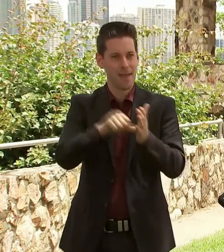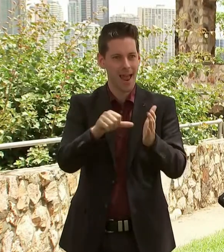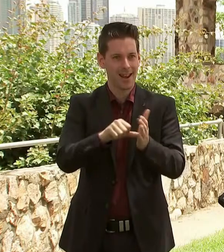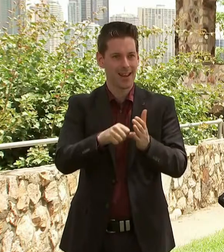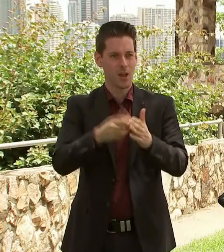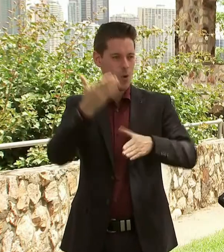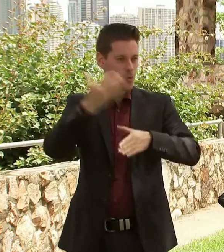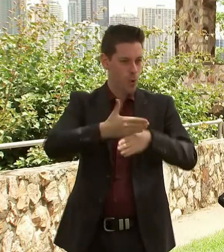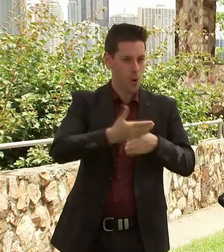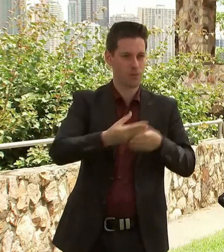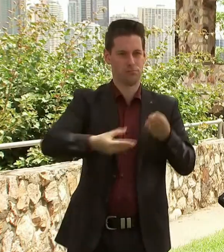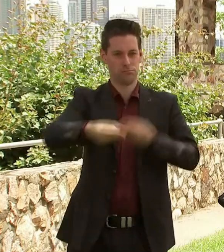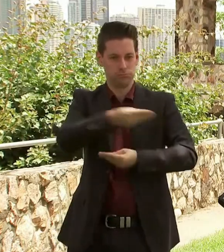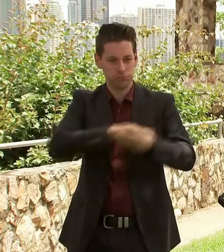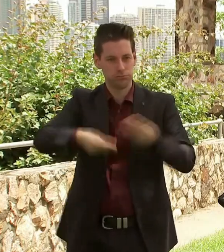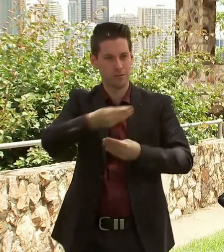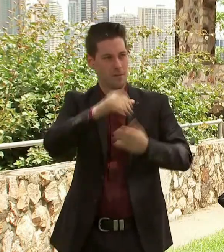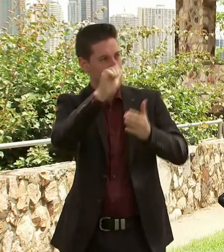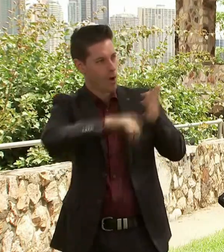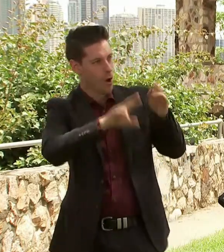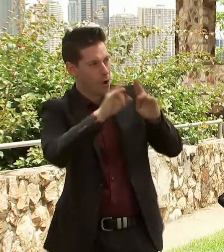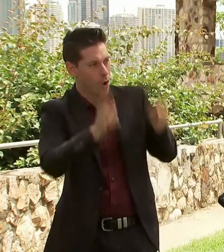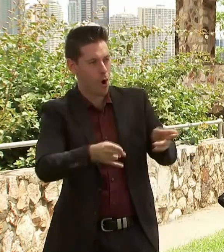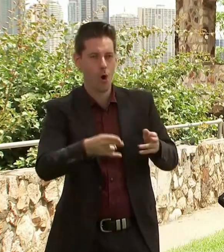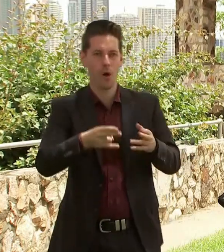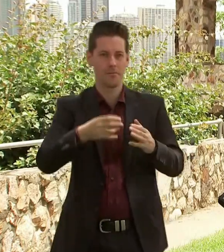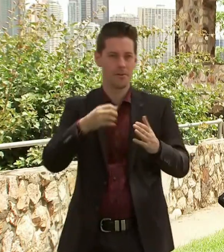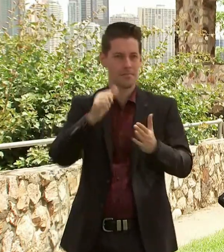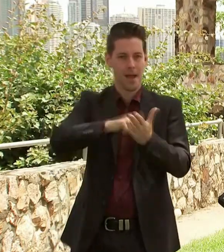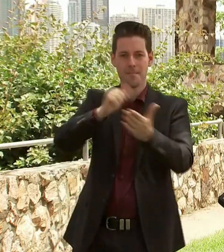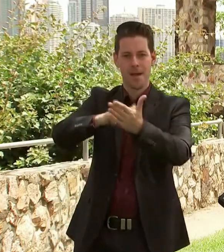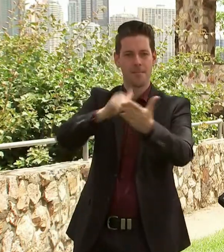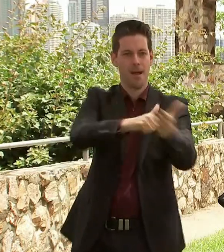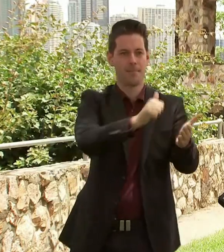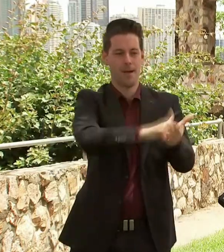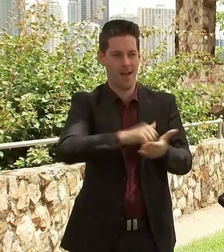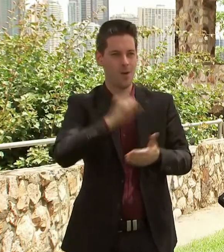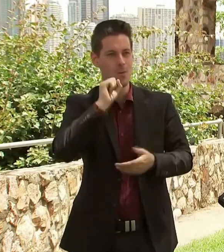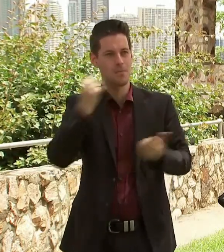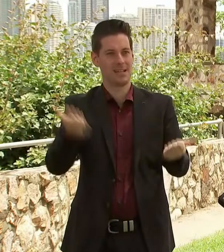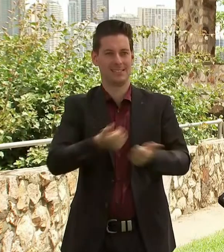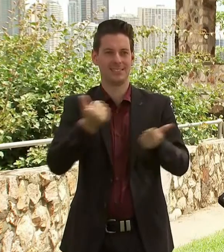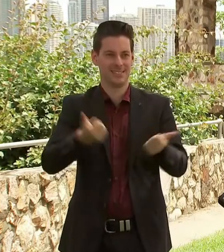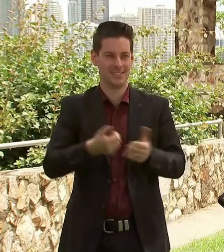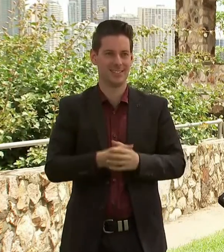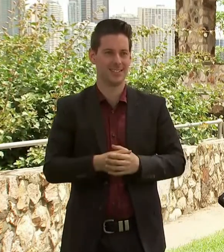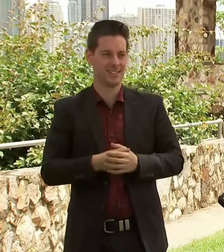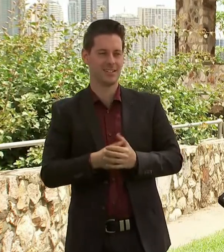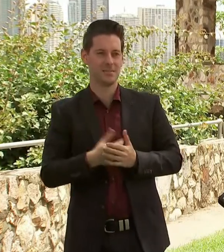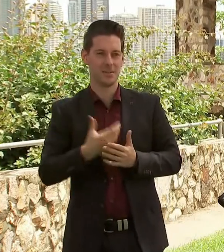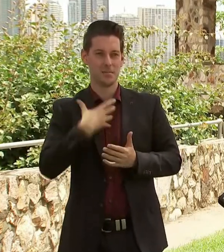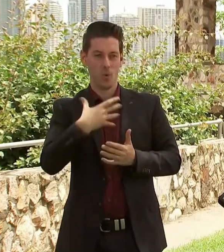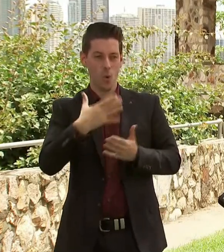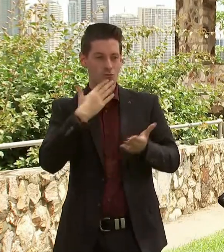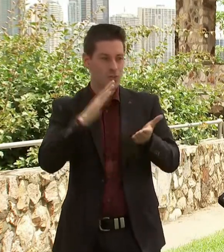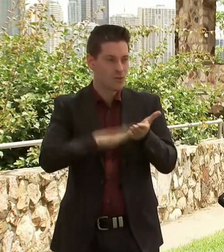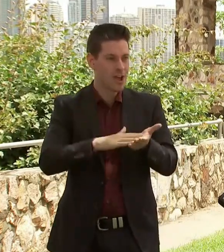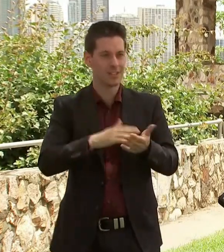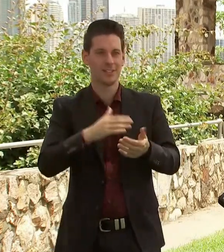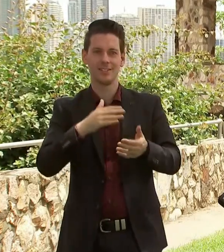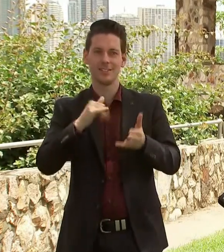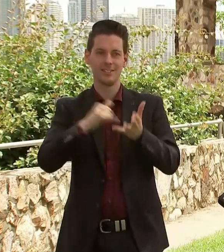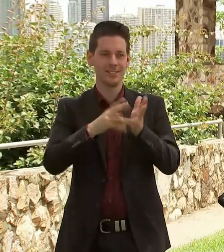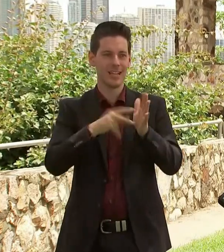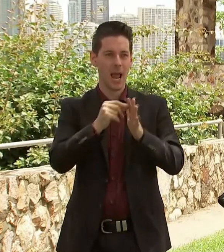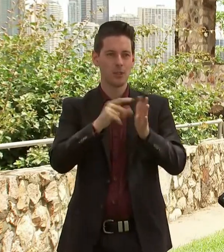activity, the transaction of homes or the dwelling houses, which means higher stamp duty, registration fees, those sorts